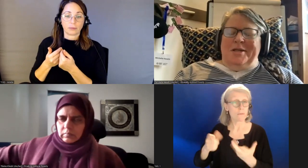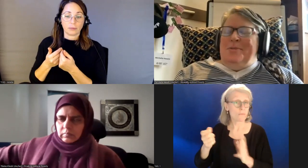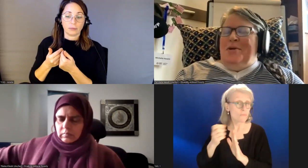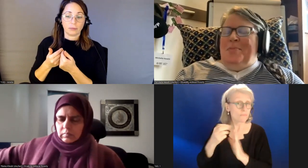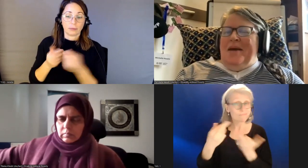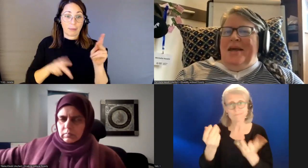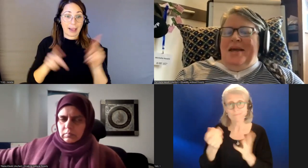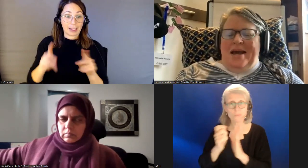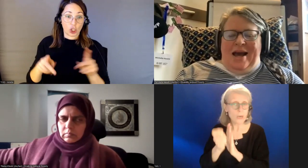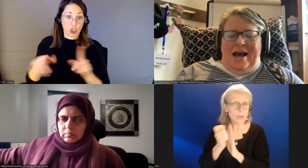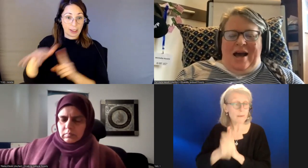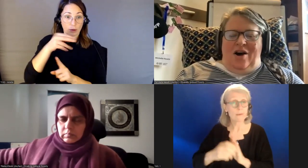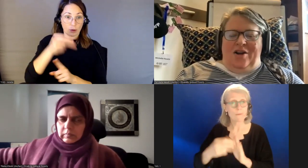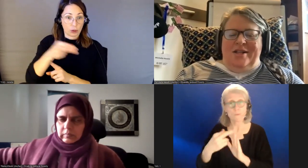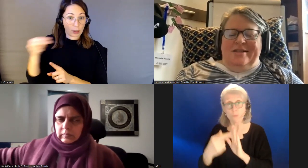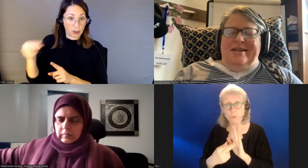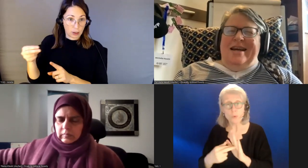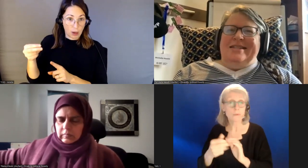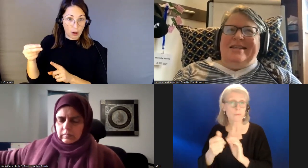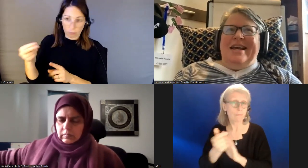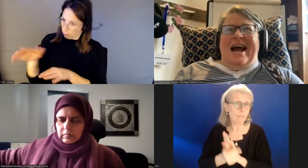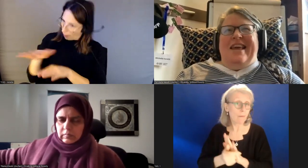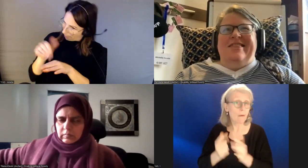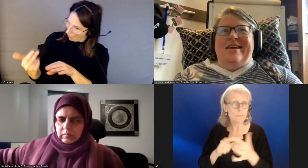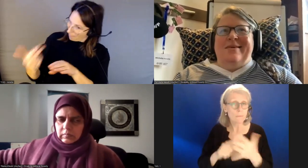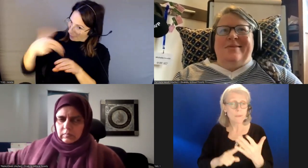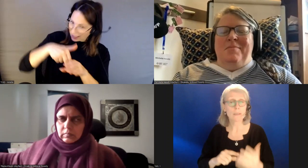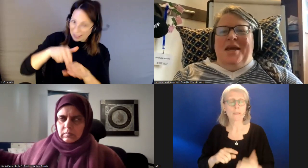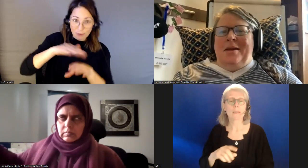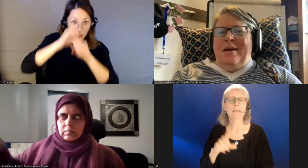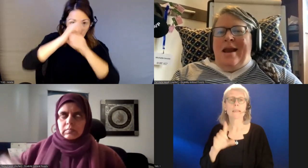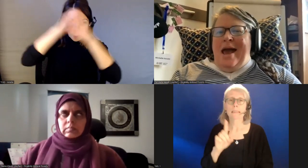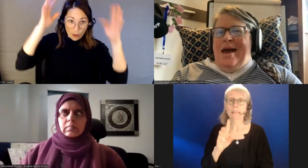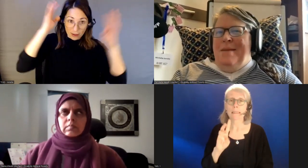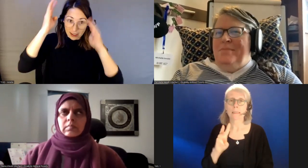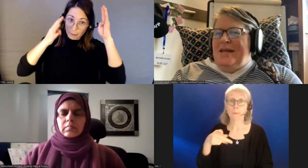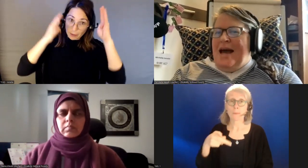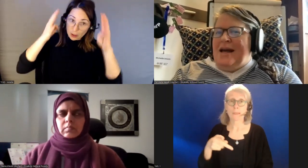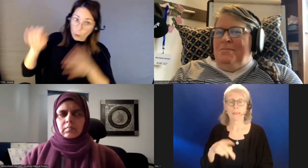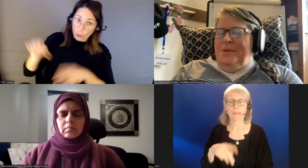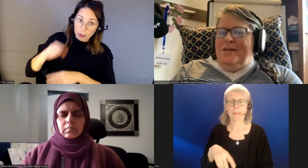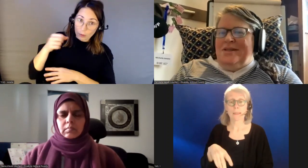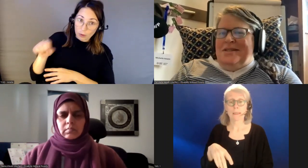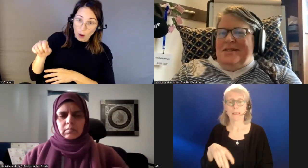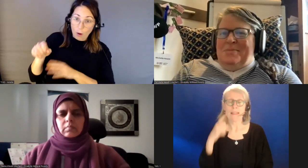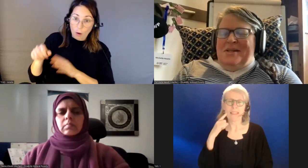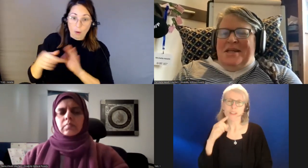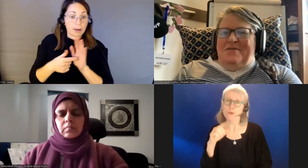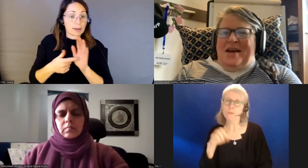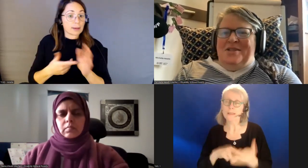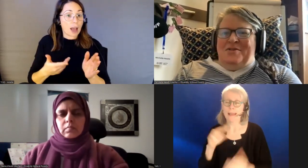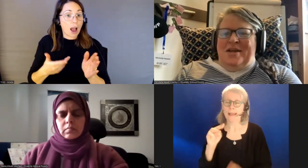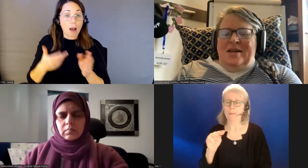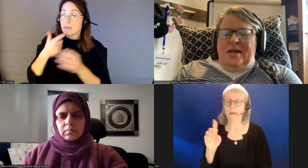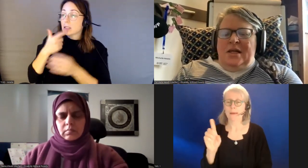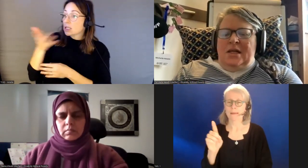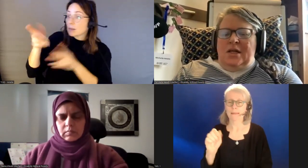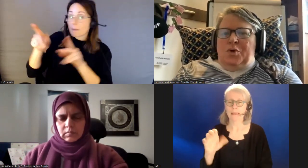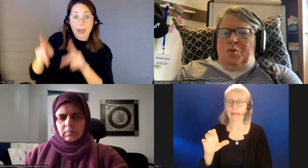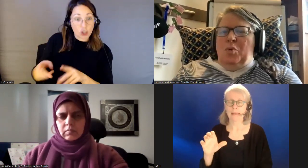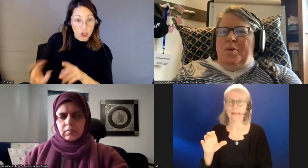from DWP on DAC? I think they mean MDAG, Ministers' Disability